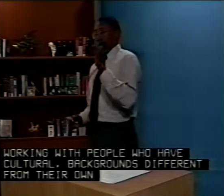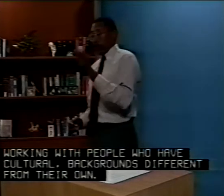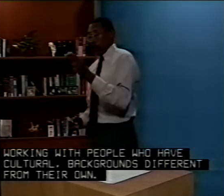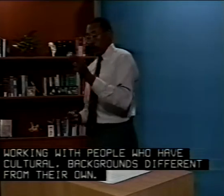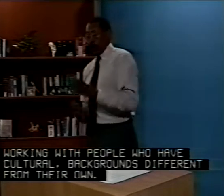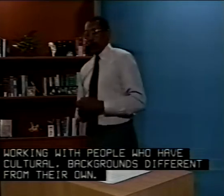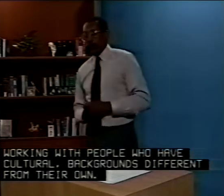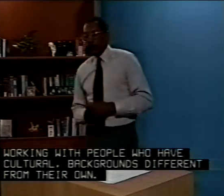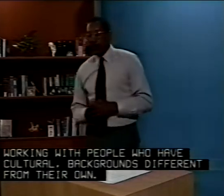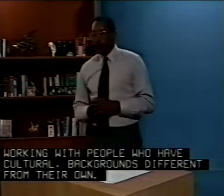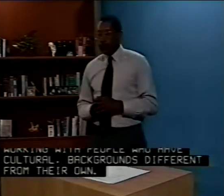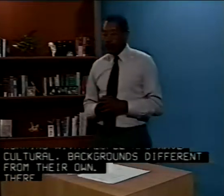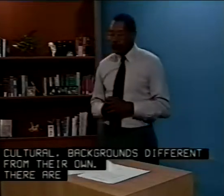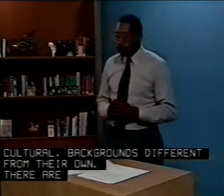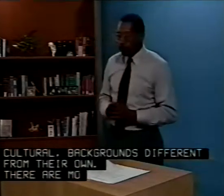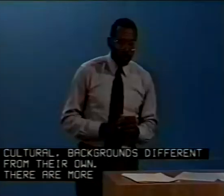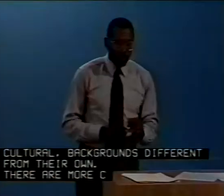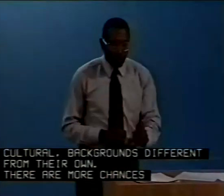for cultural clashes now.